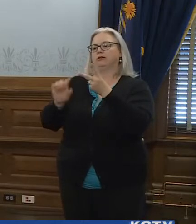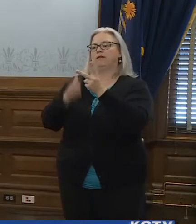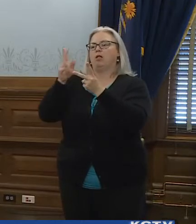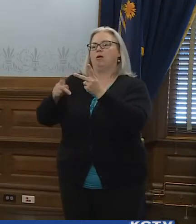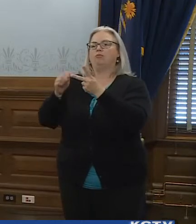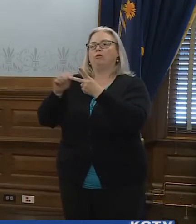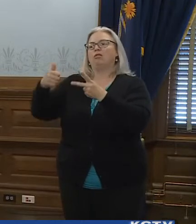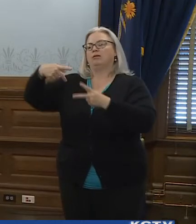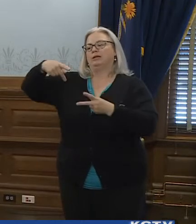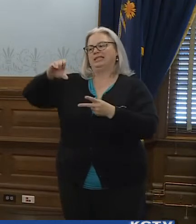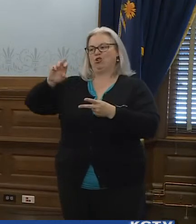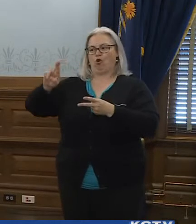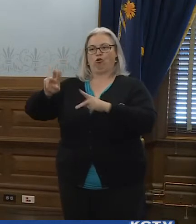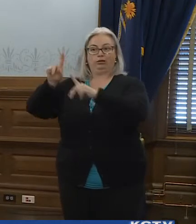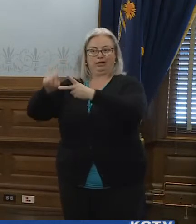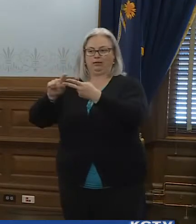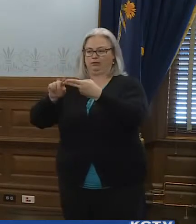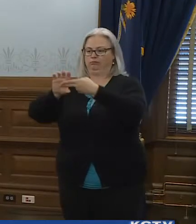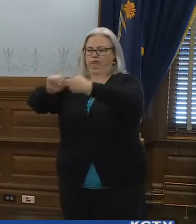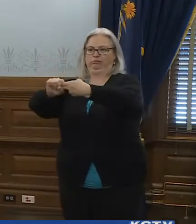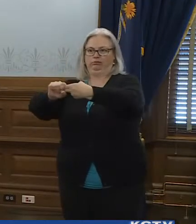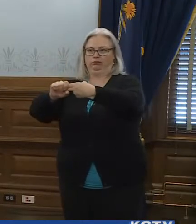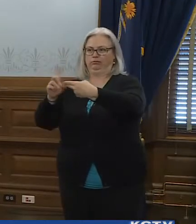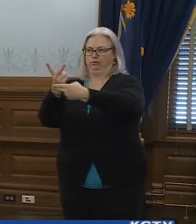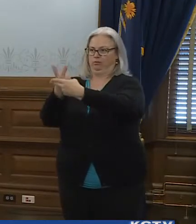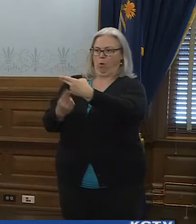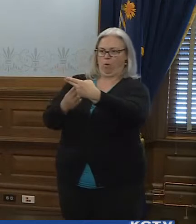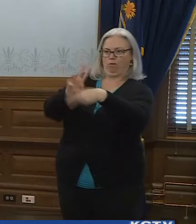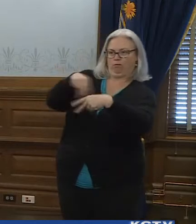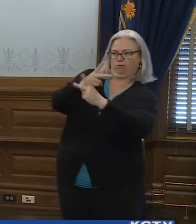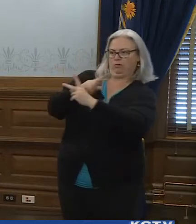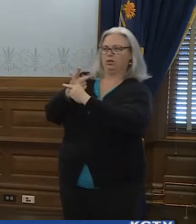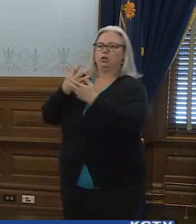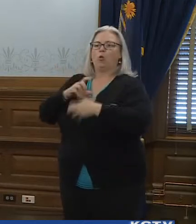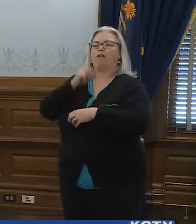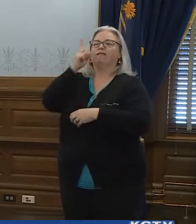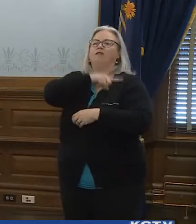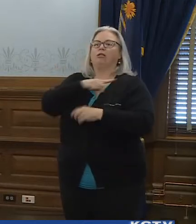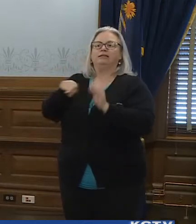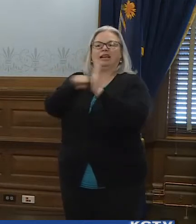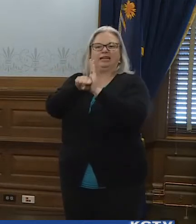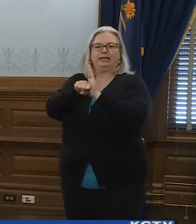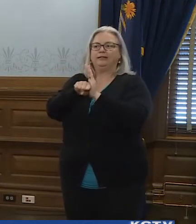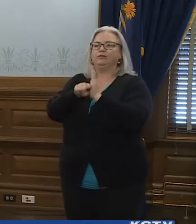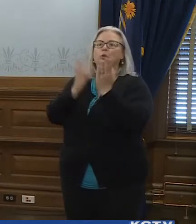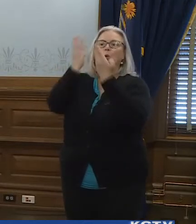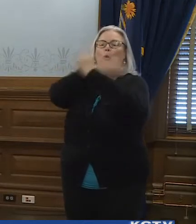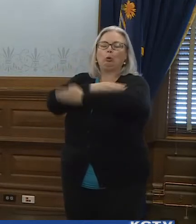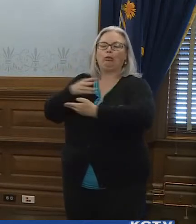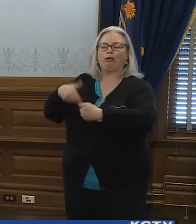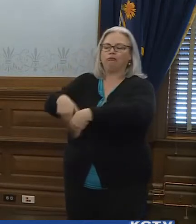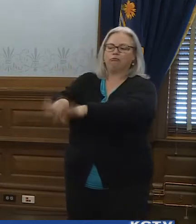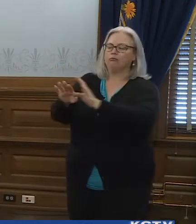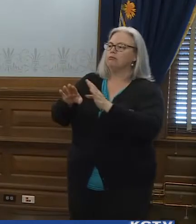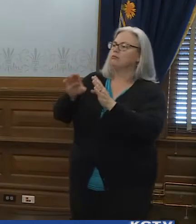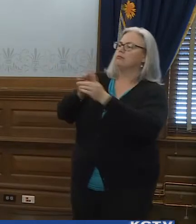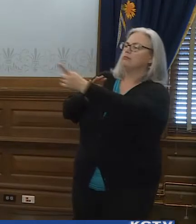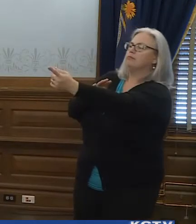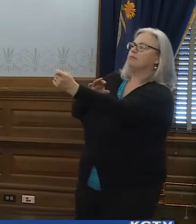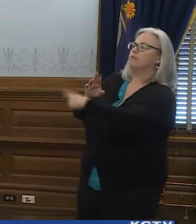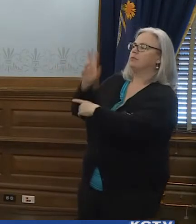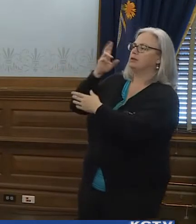other PCR test, because we don't want a false negative to slip through our fingers. Dr. Norman, is there a way for